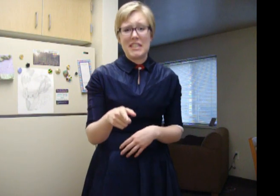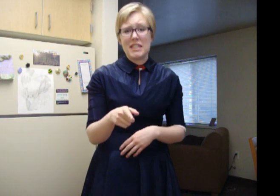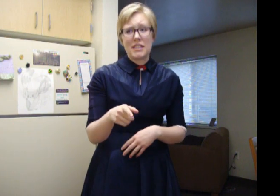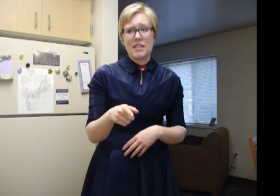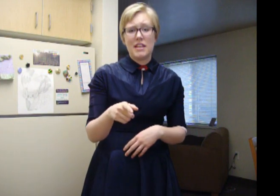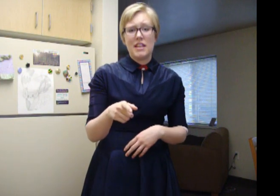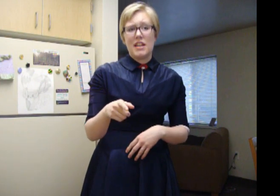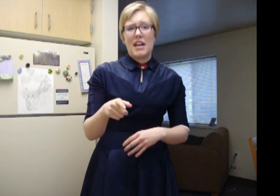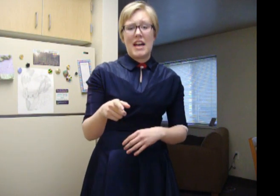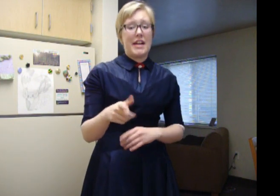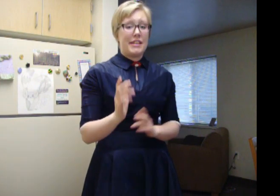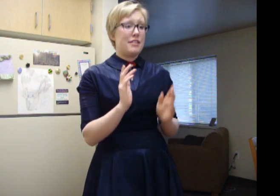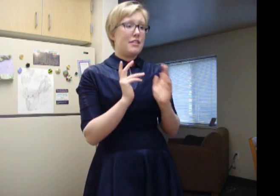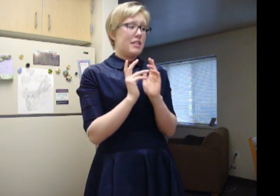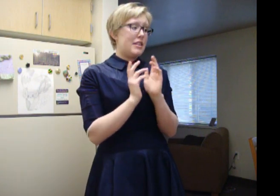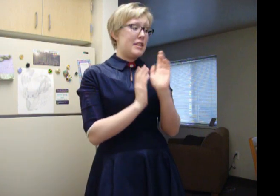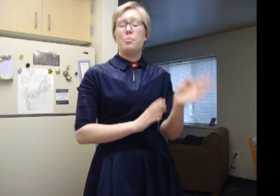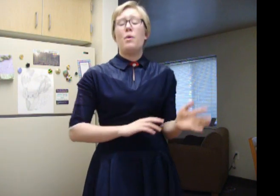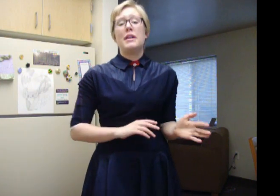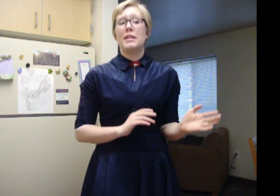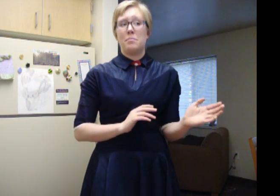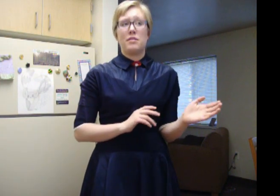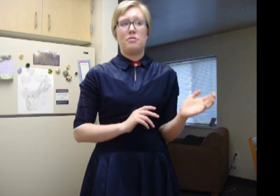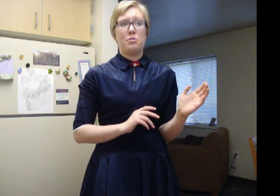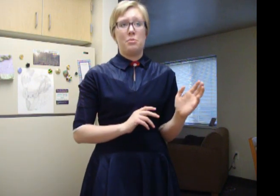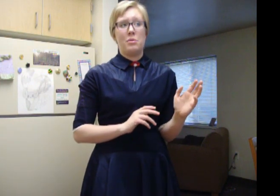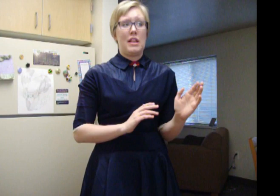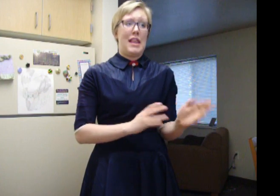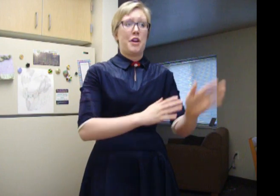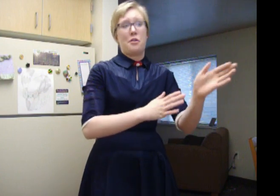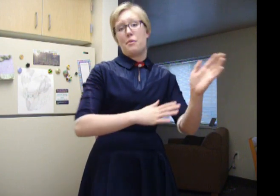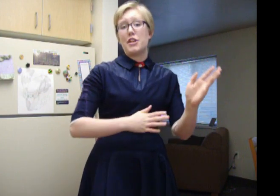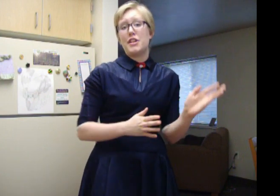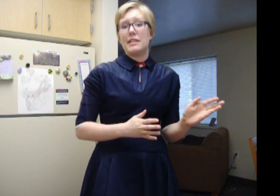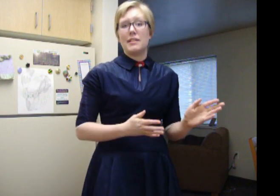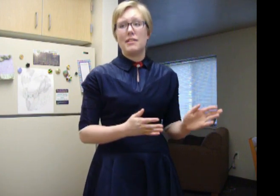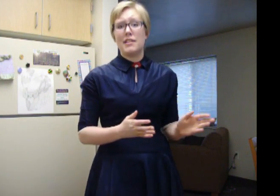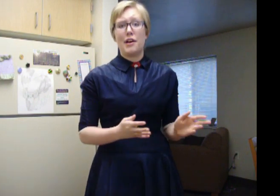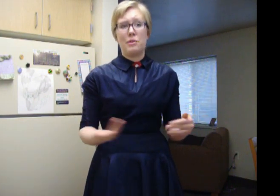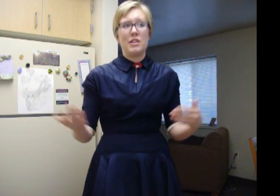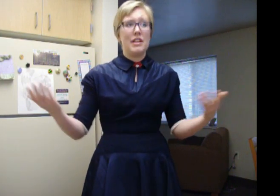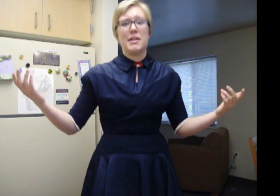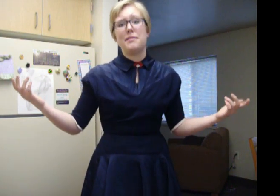business. And this boy seems to like her the way she is. So, who gives a